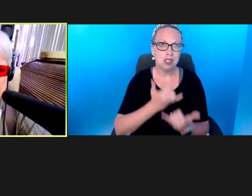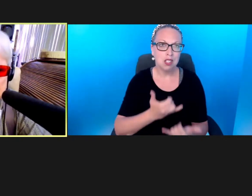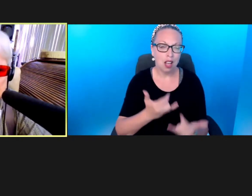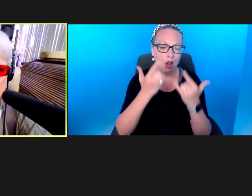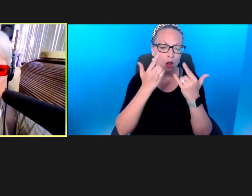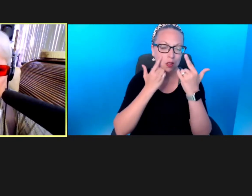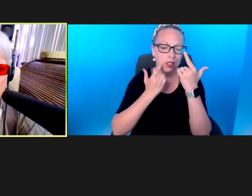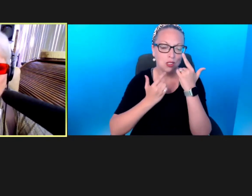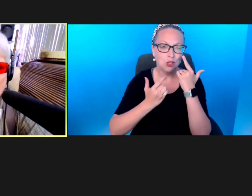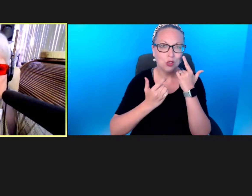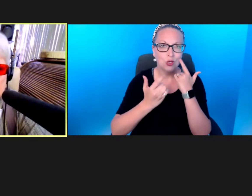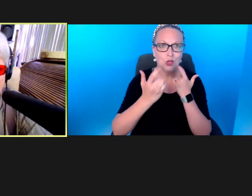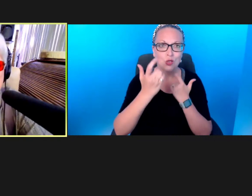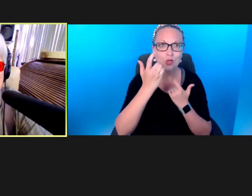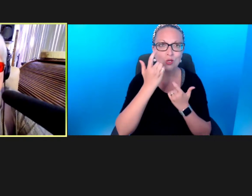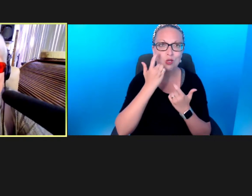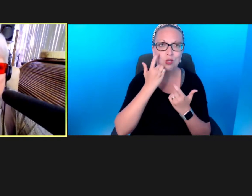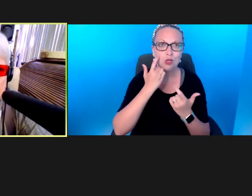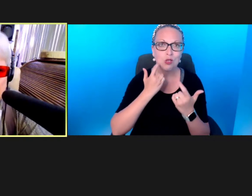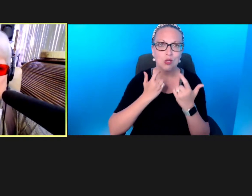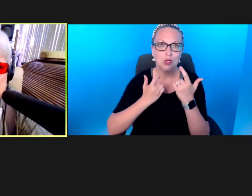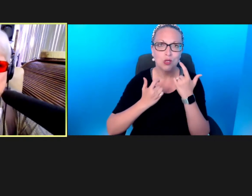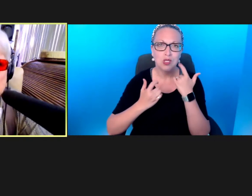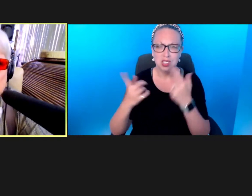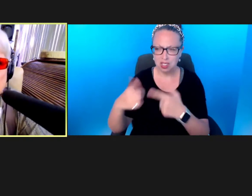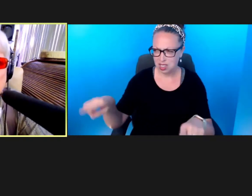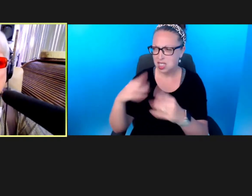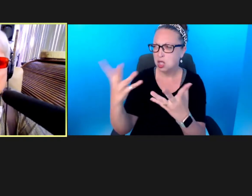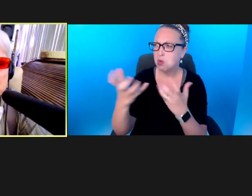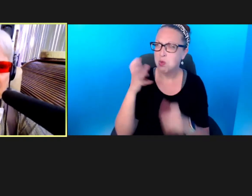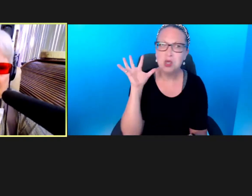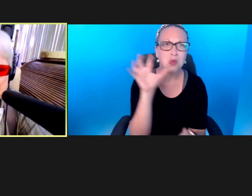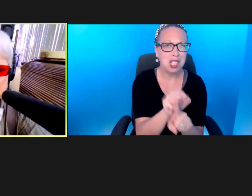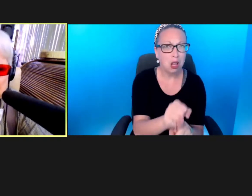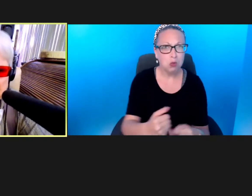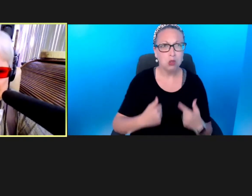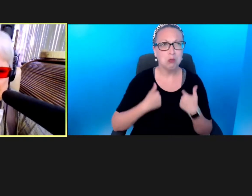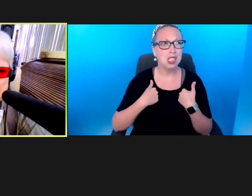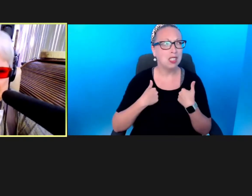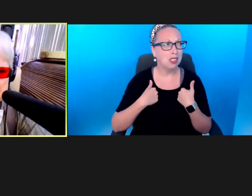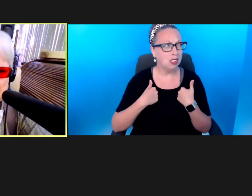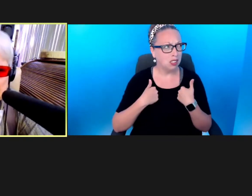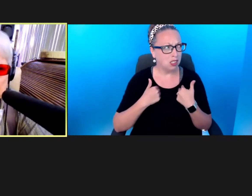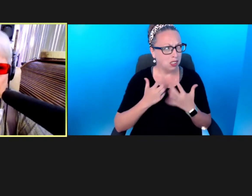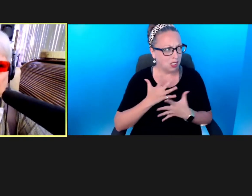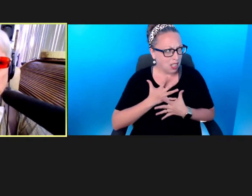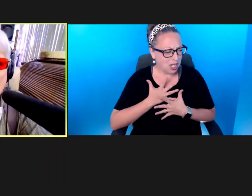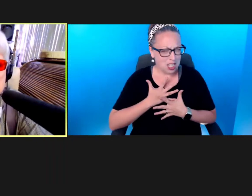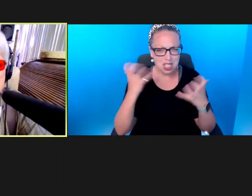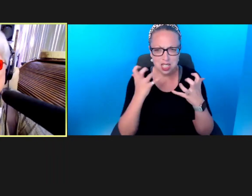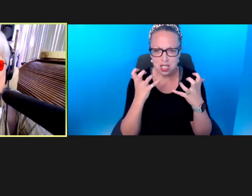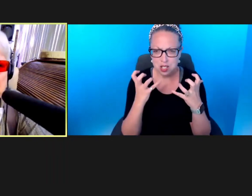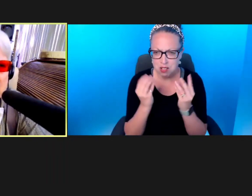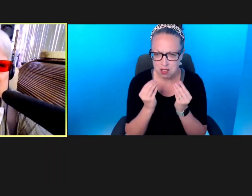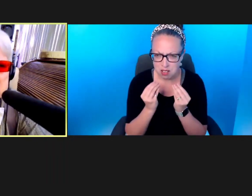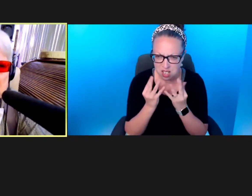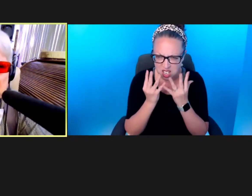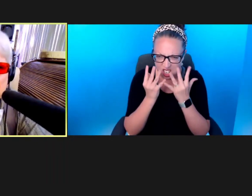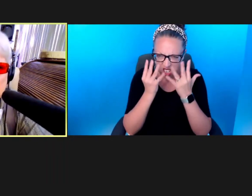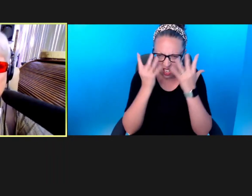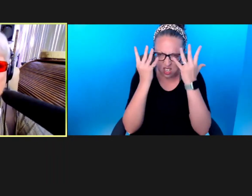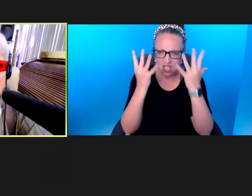tears. "They want to capture me," he spoke, and a madness filled his eyes. "They want to put me